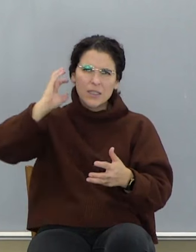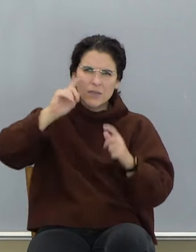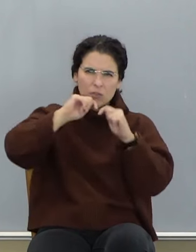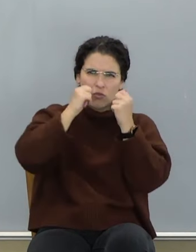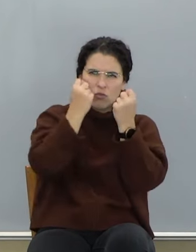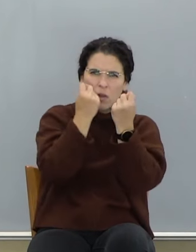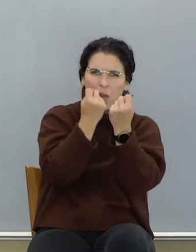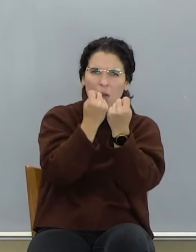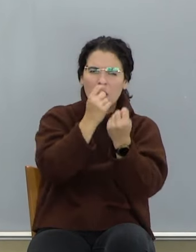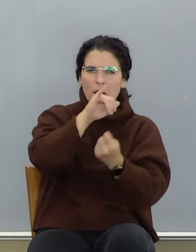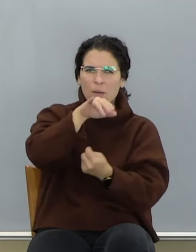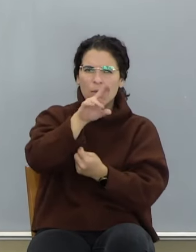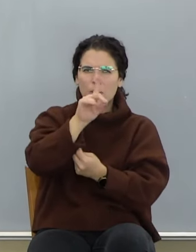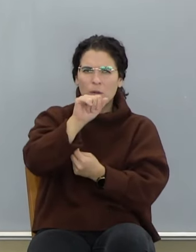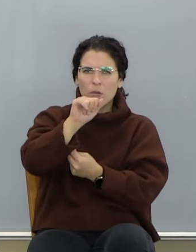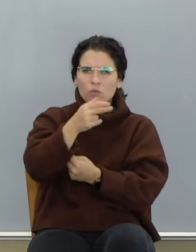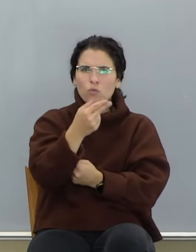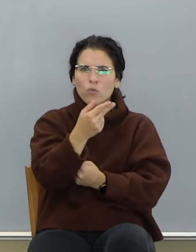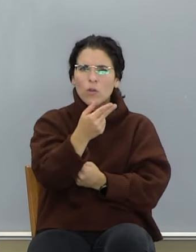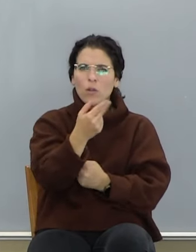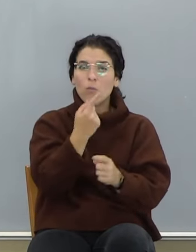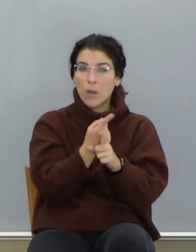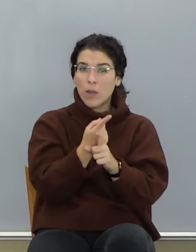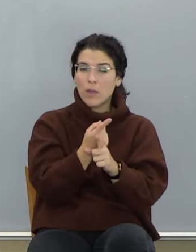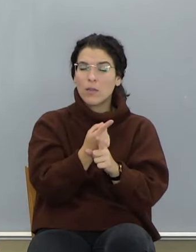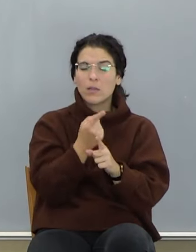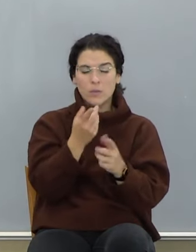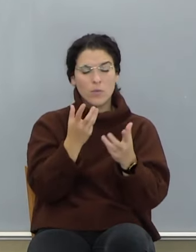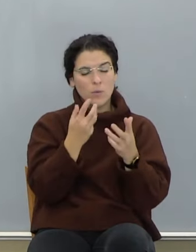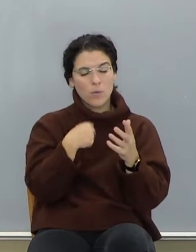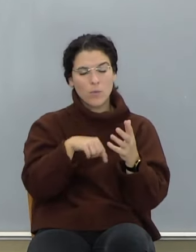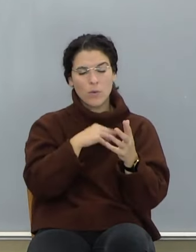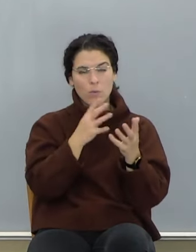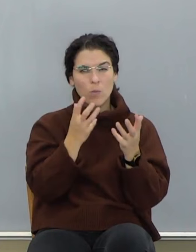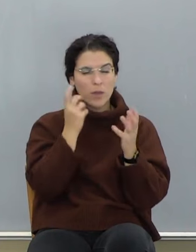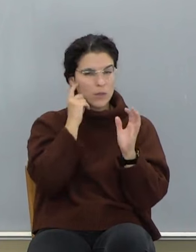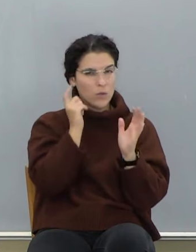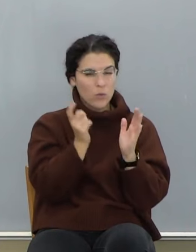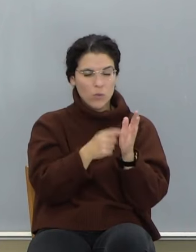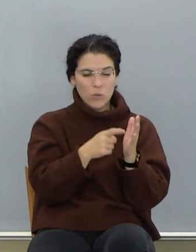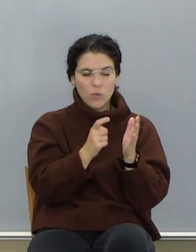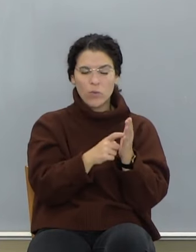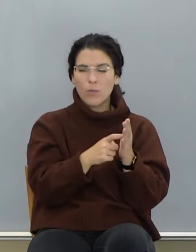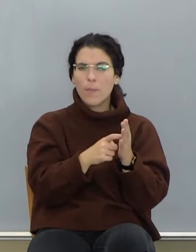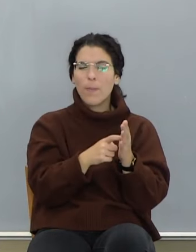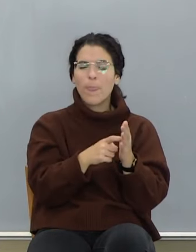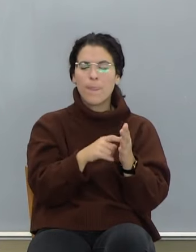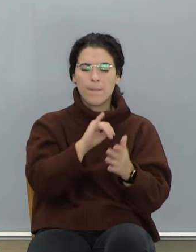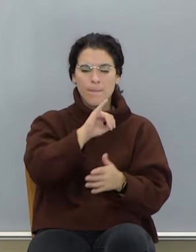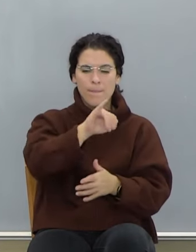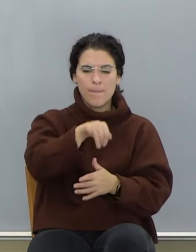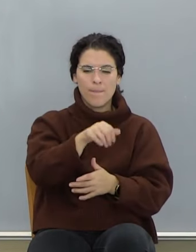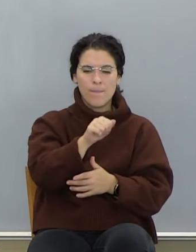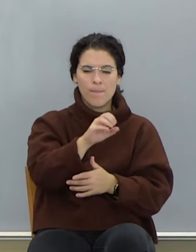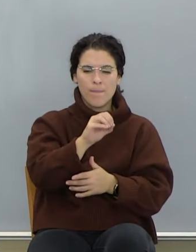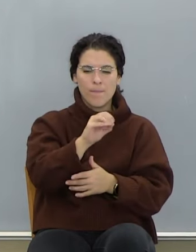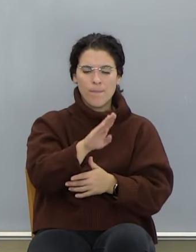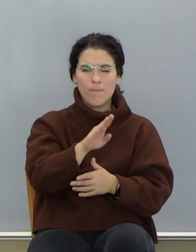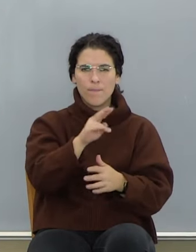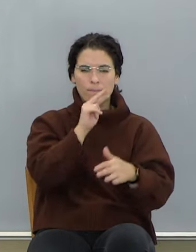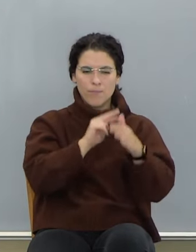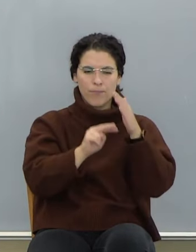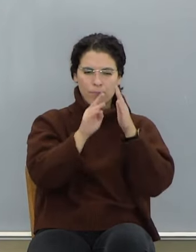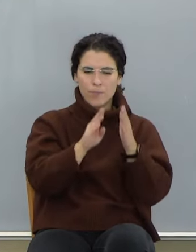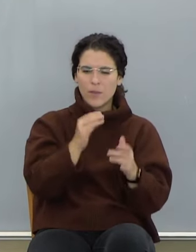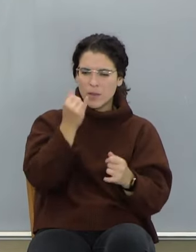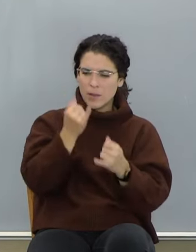what? Now, here's the thing that we want to notice. In Jacob's prophecy of the last